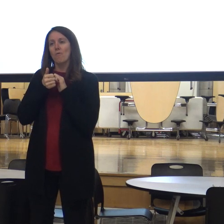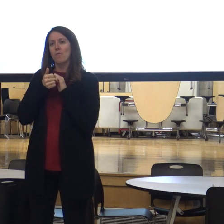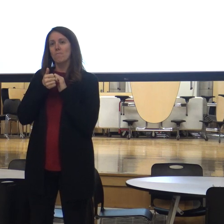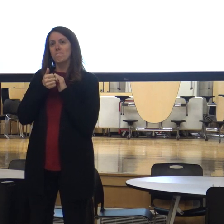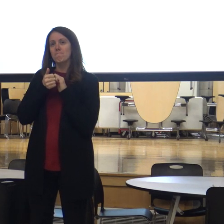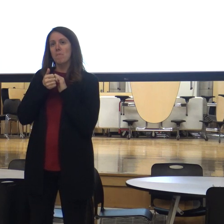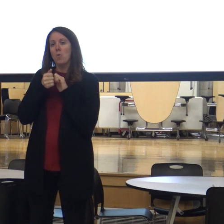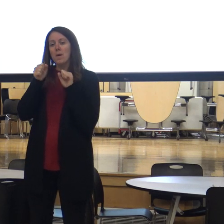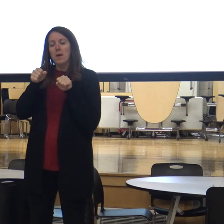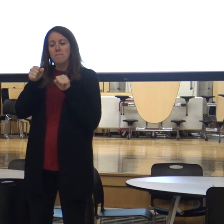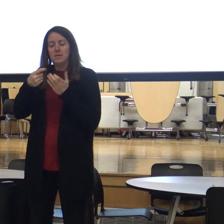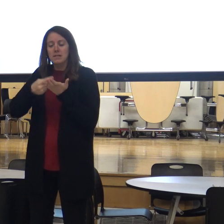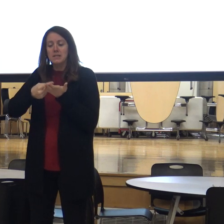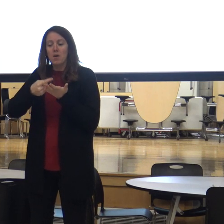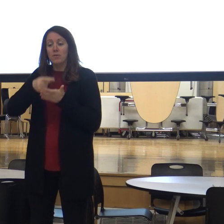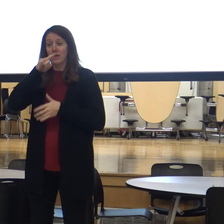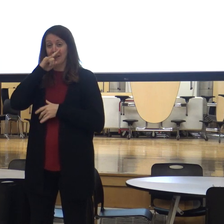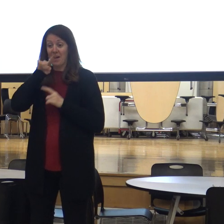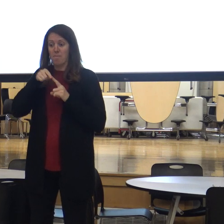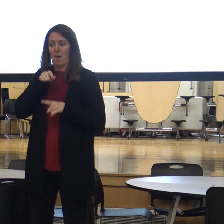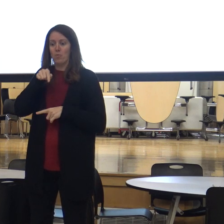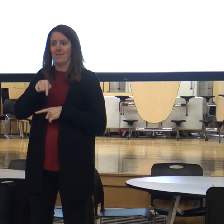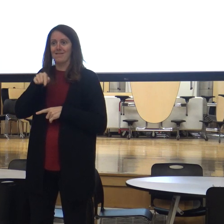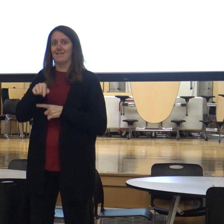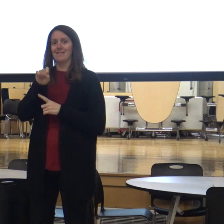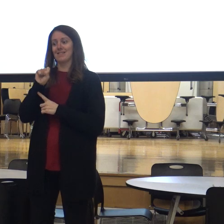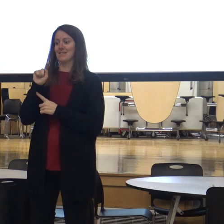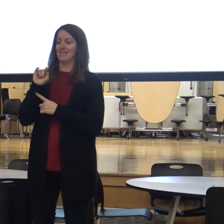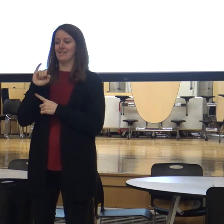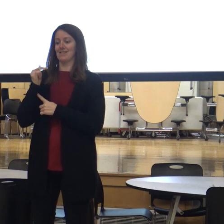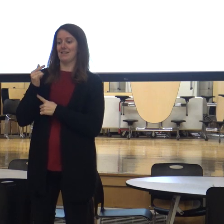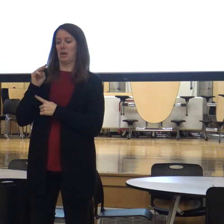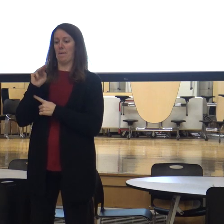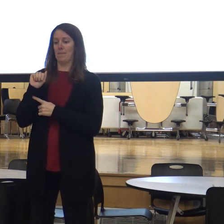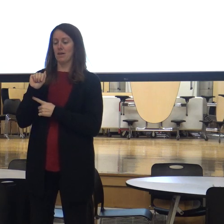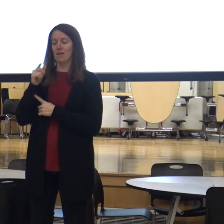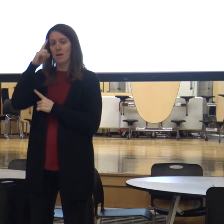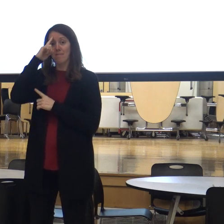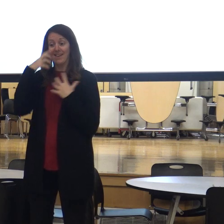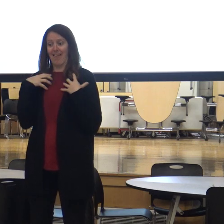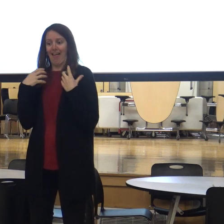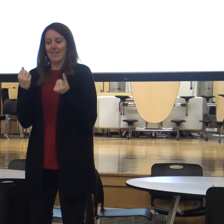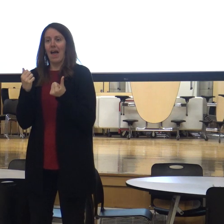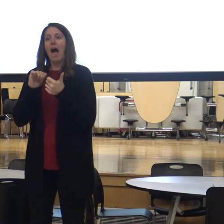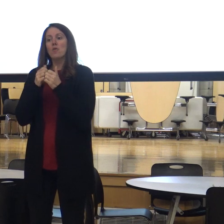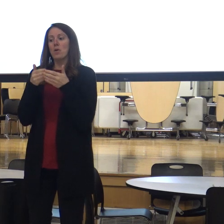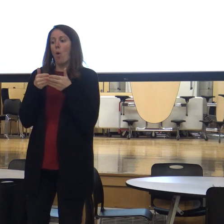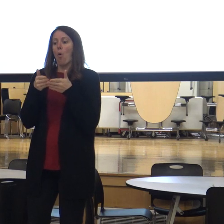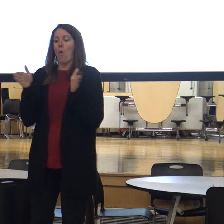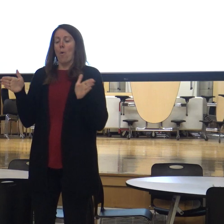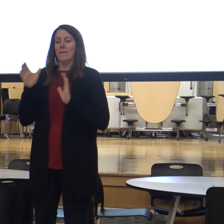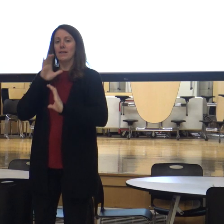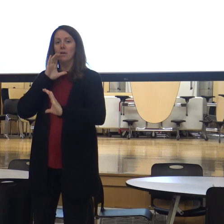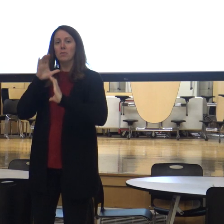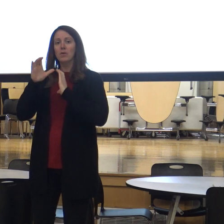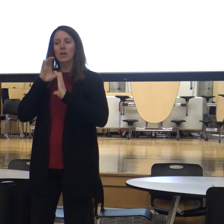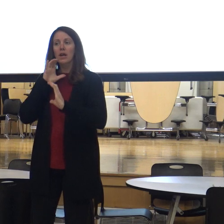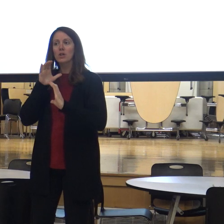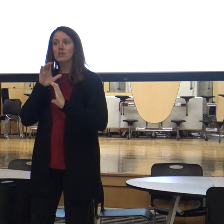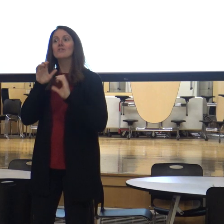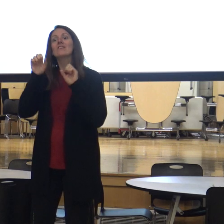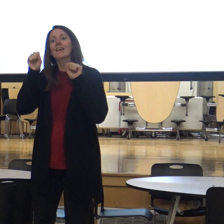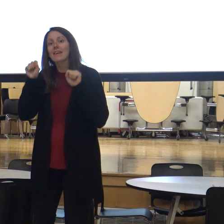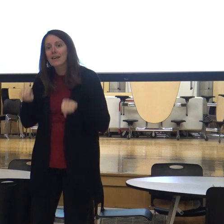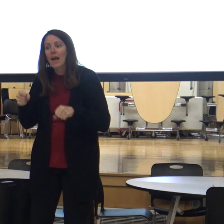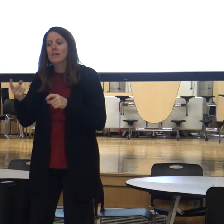can talk to our kids about this stigma and about their mental health? How can we have open communication so that they're willing to chat with us about